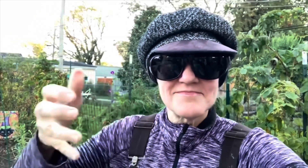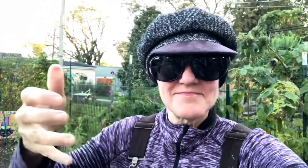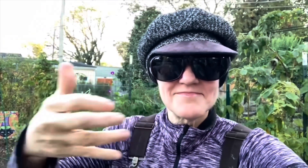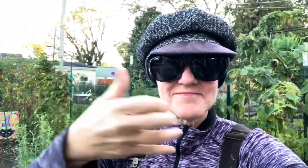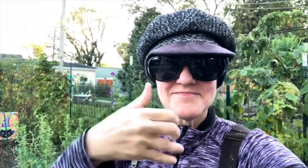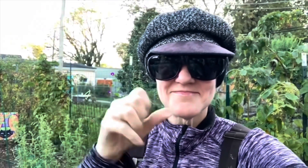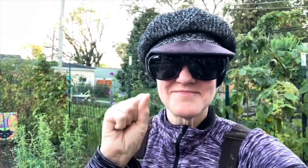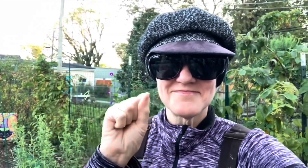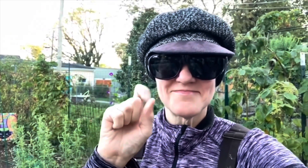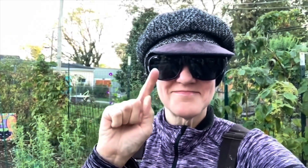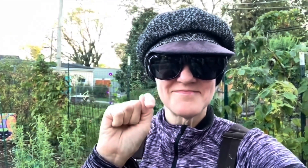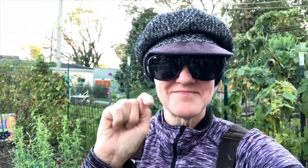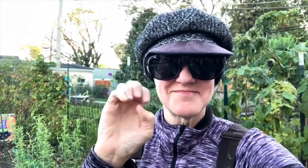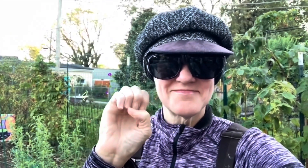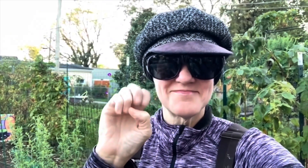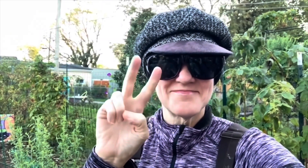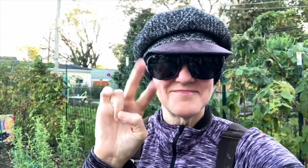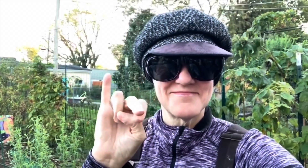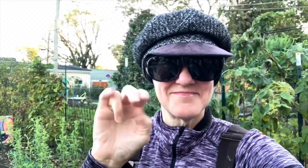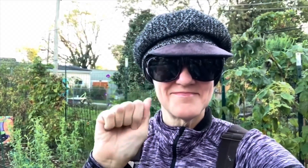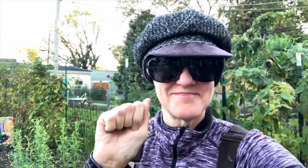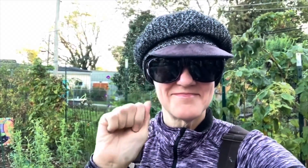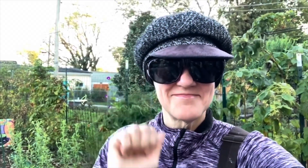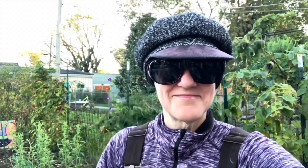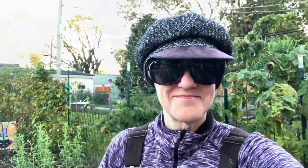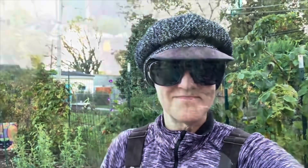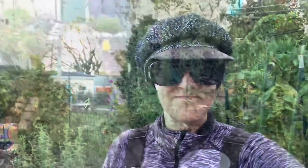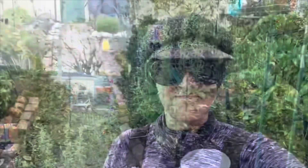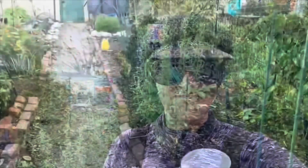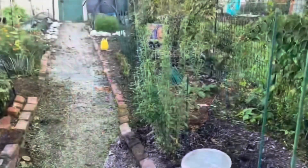Today it's time to harvest our stevia.